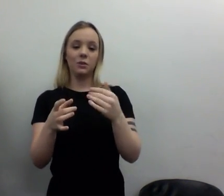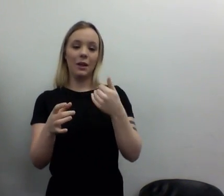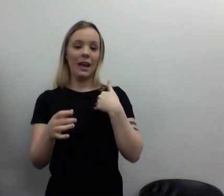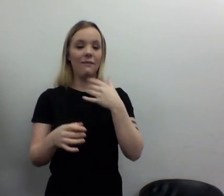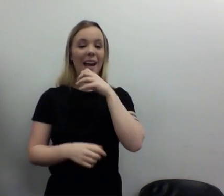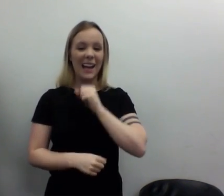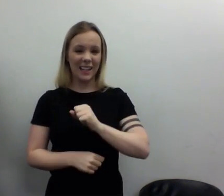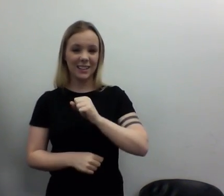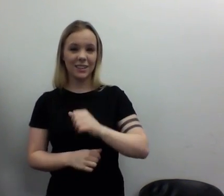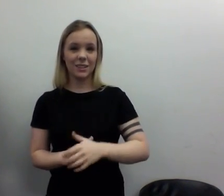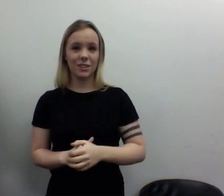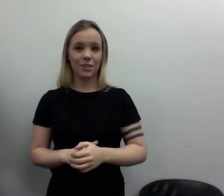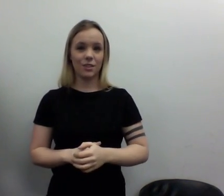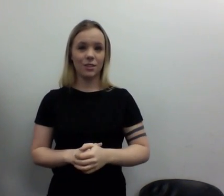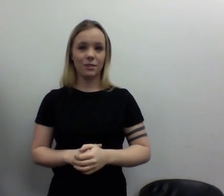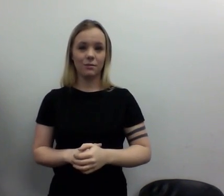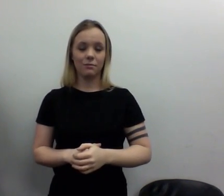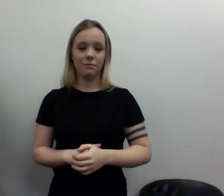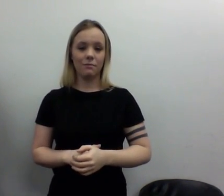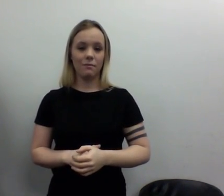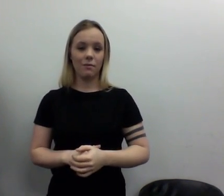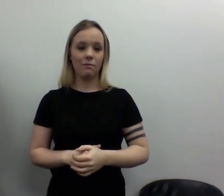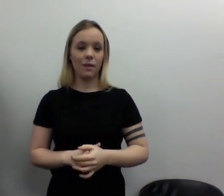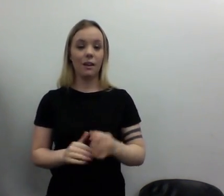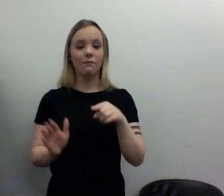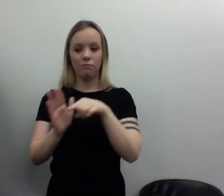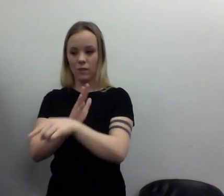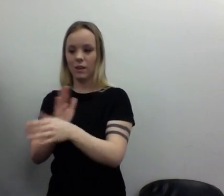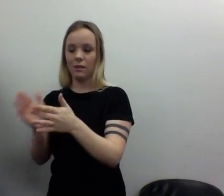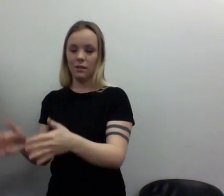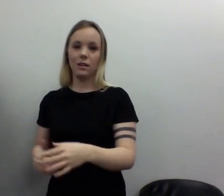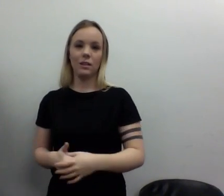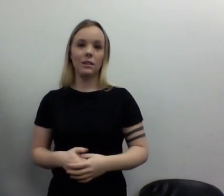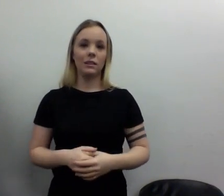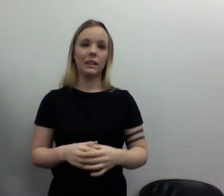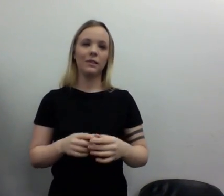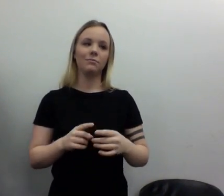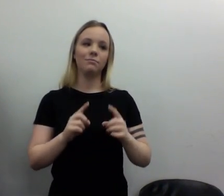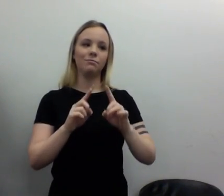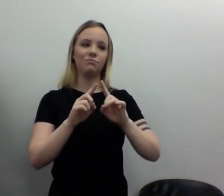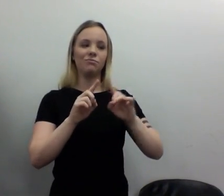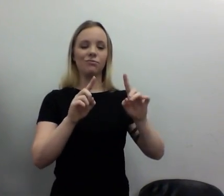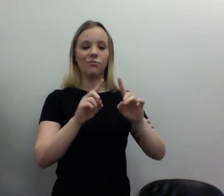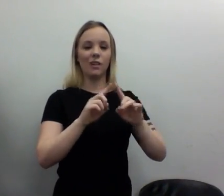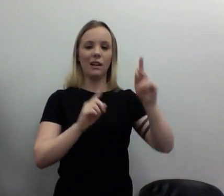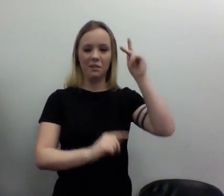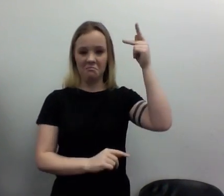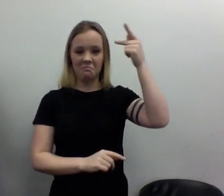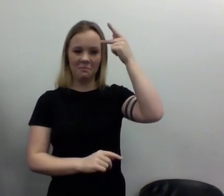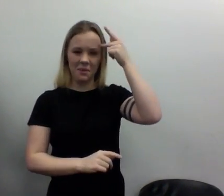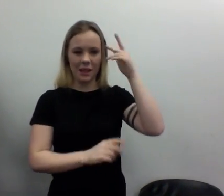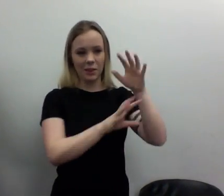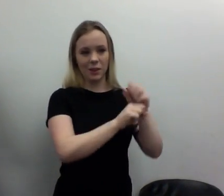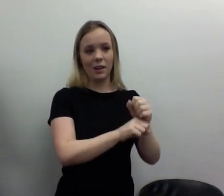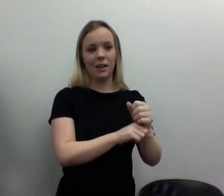offenders. Now, despite some political claims to the contrary, there was not an increase in